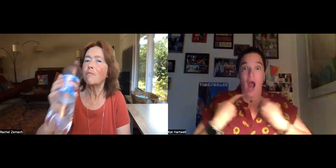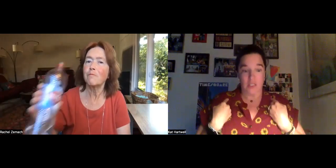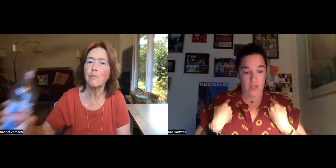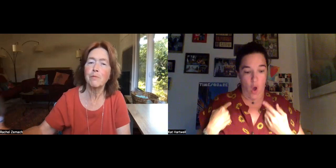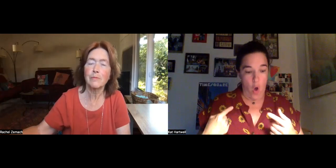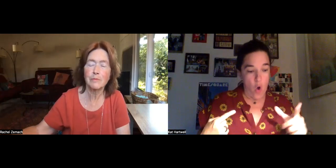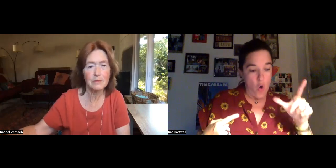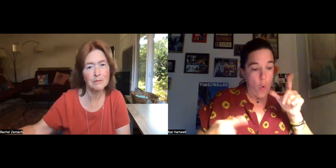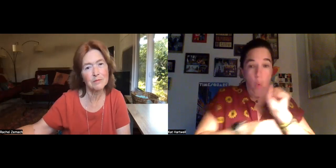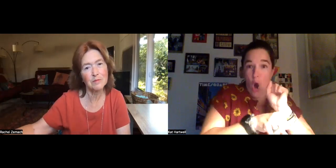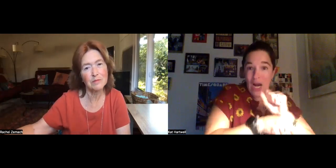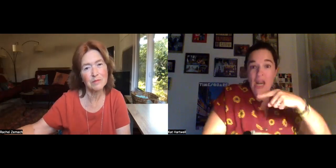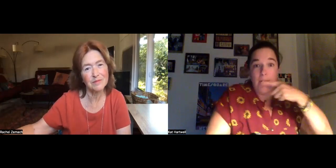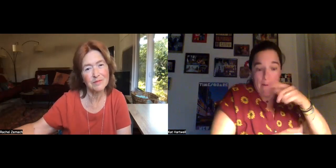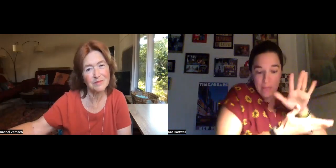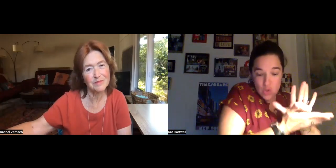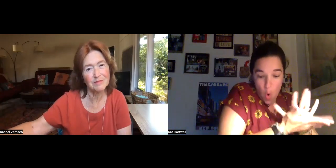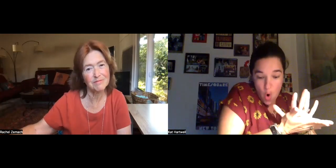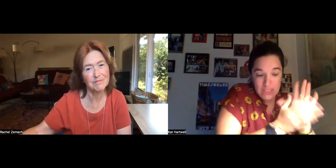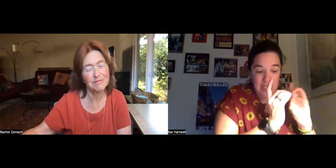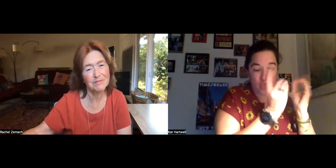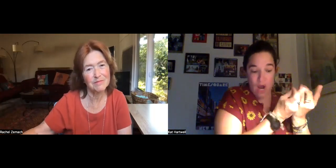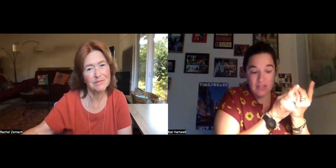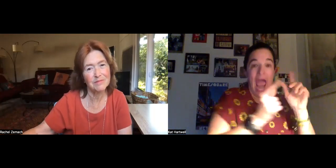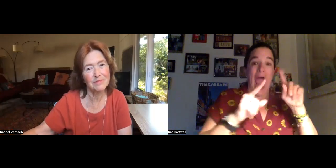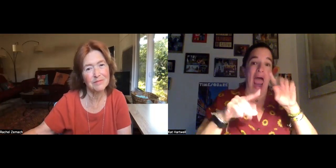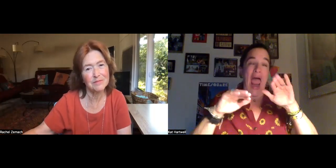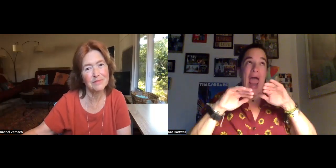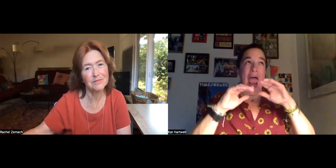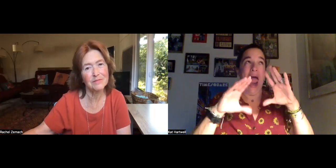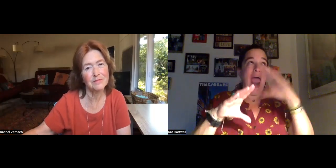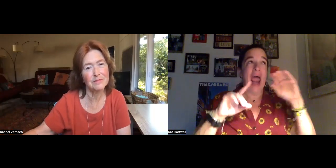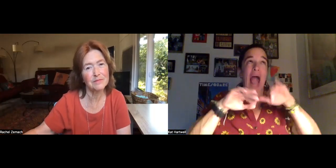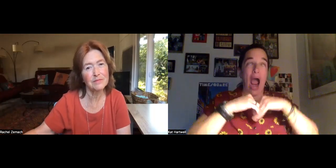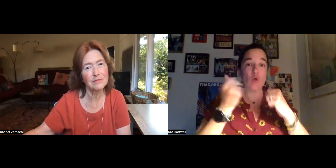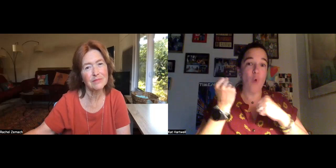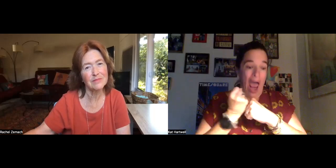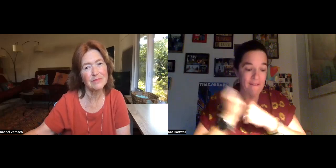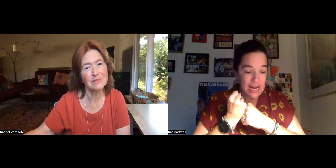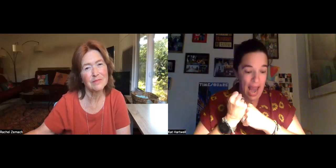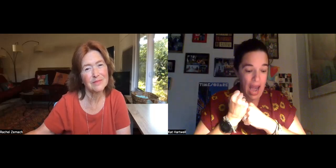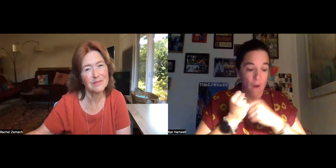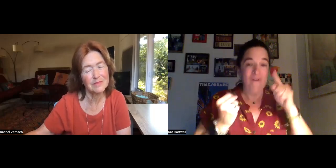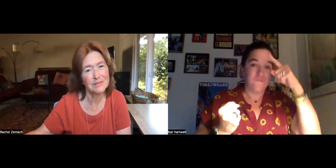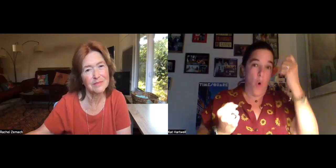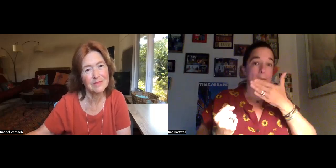us working in a public school district and how to advocate for